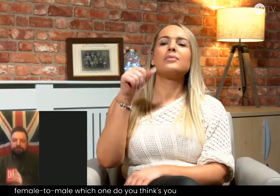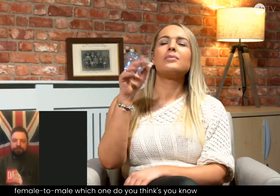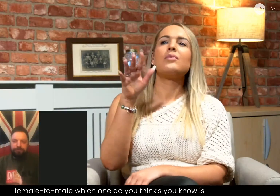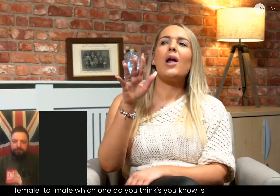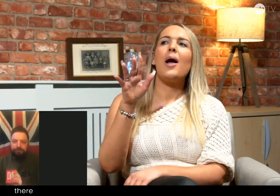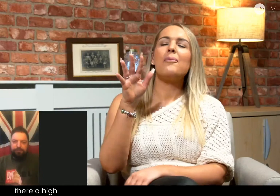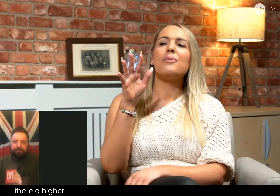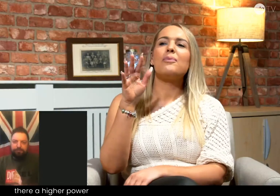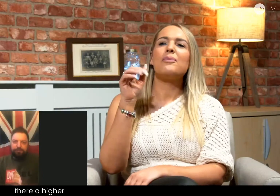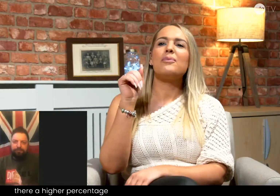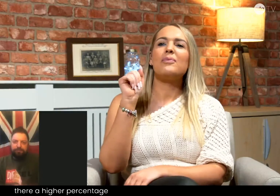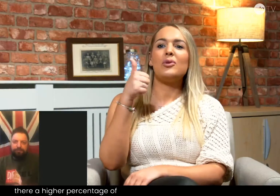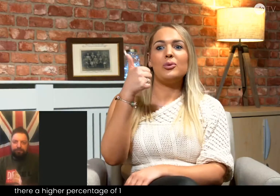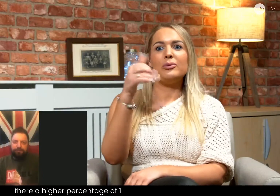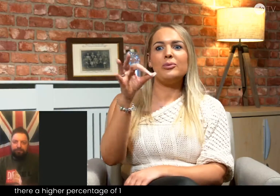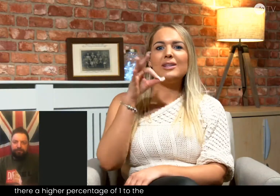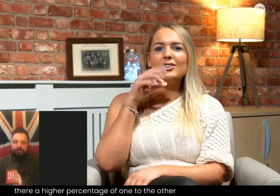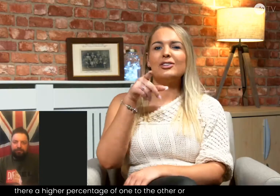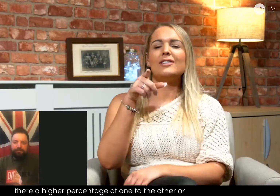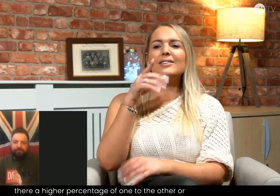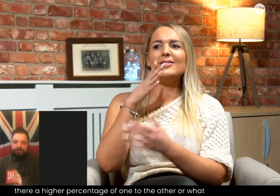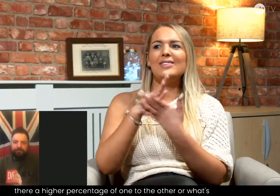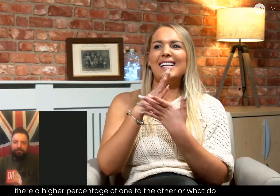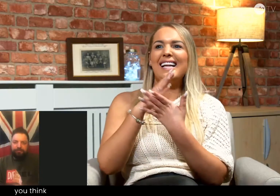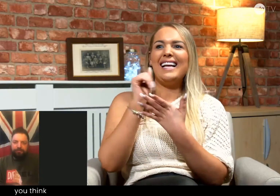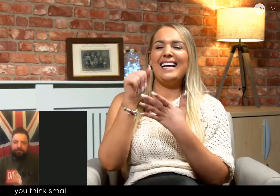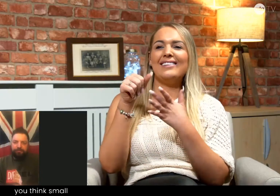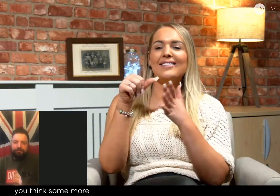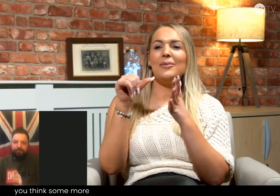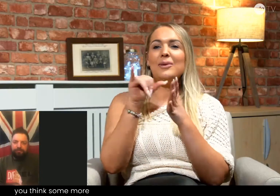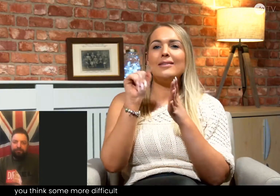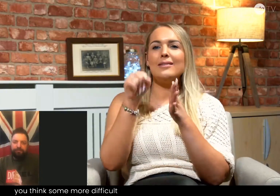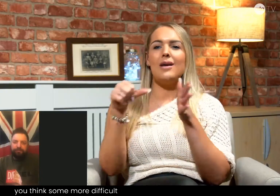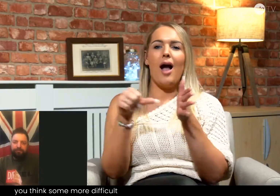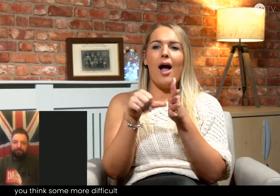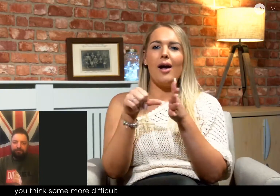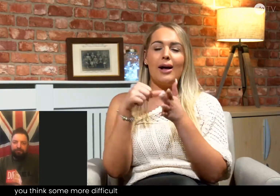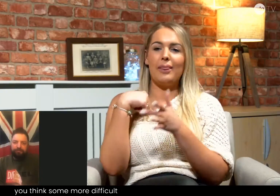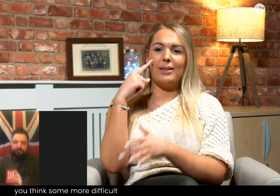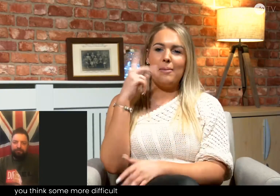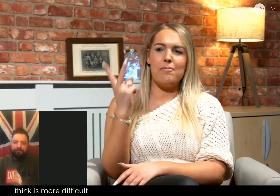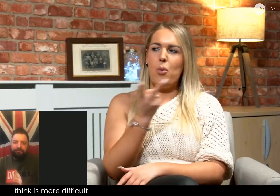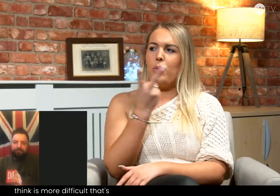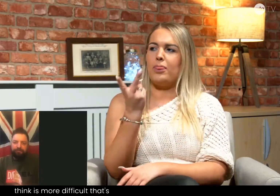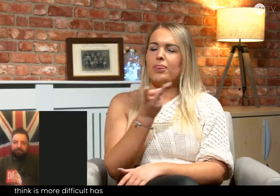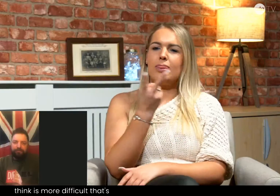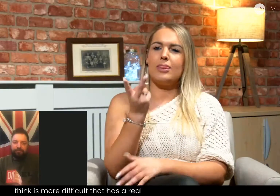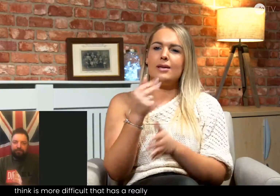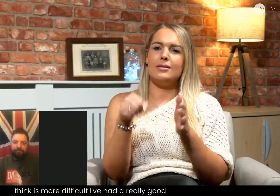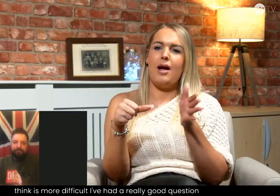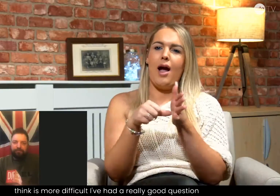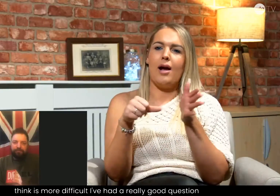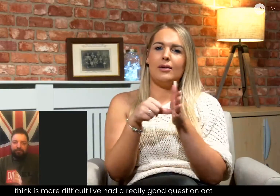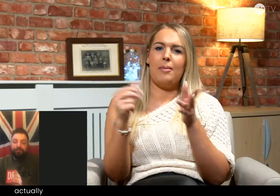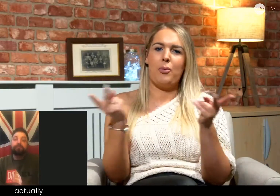to the other, or what do you think's more difficult? That's a really good question, actually. I mean, I think both are equally